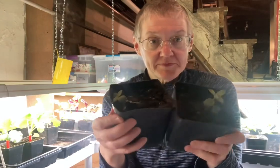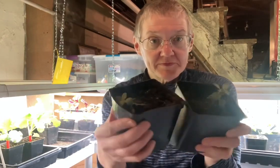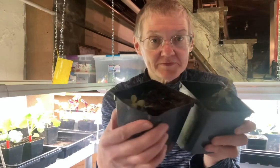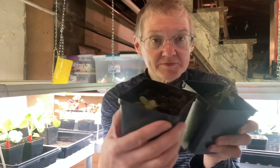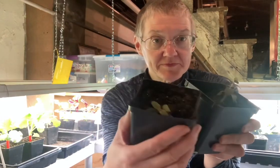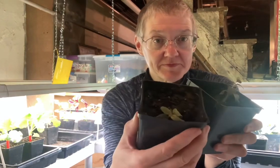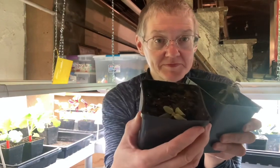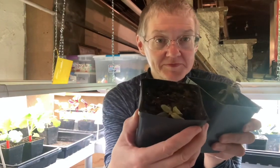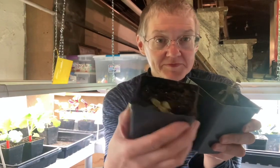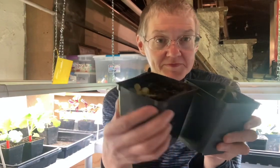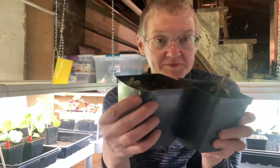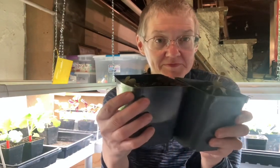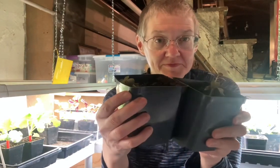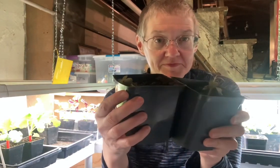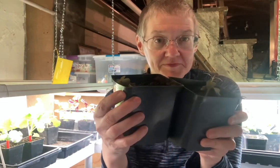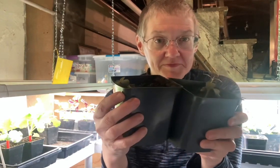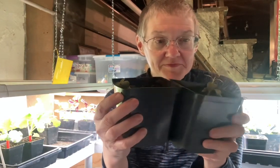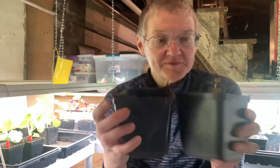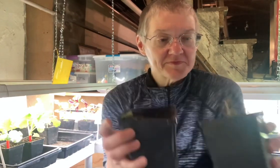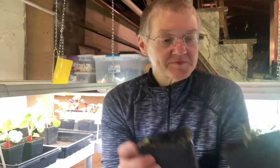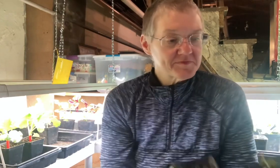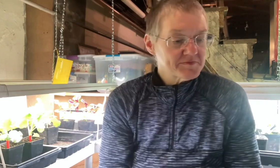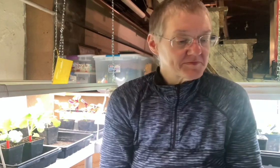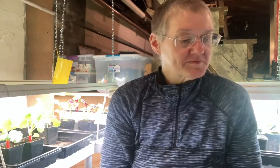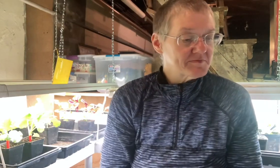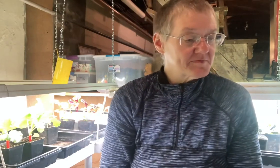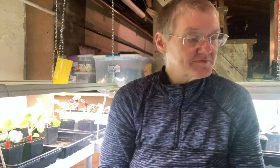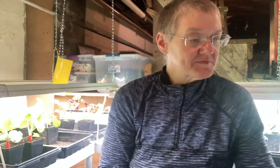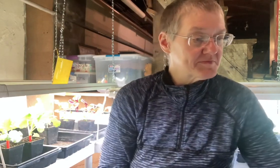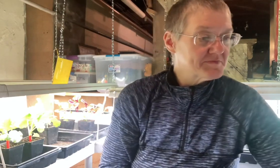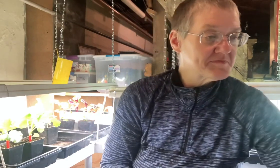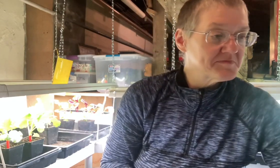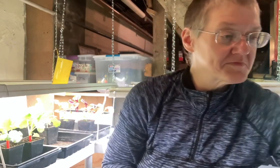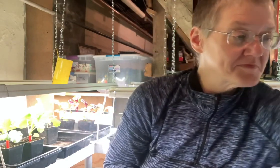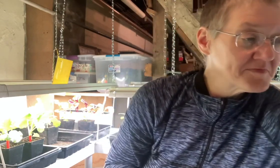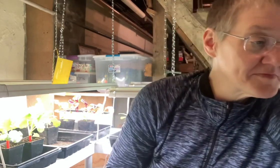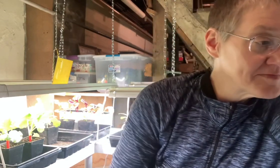and the cuttings I put into those, well,